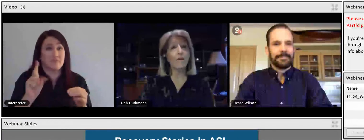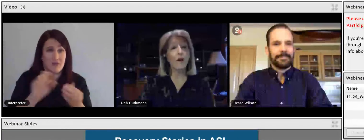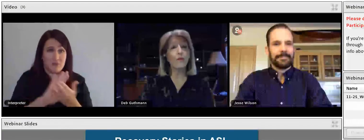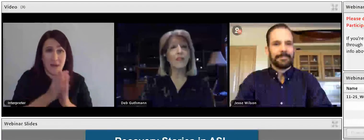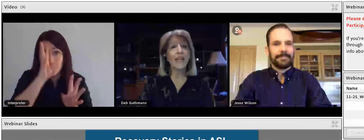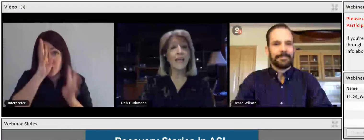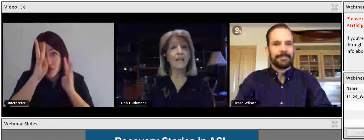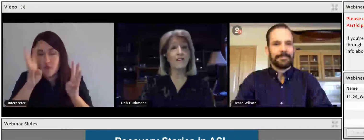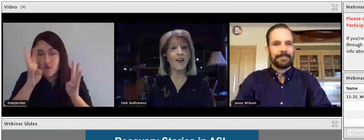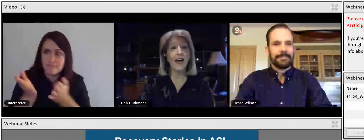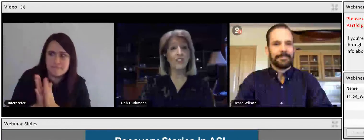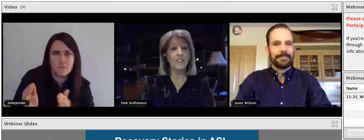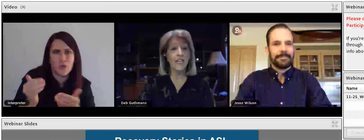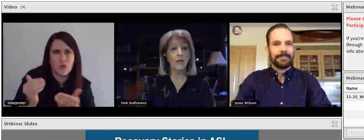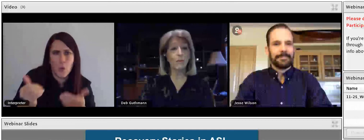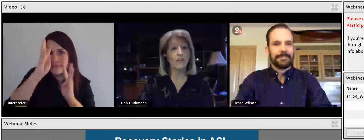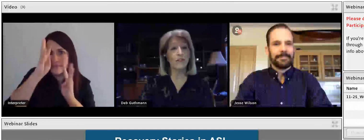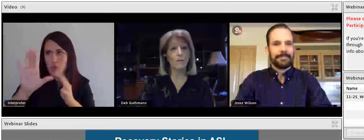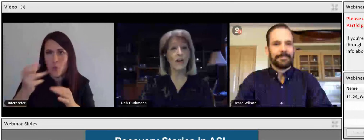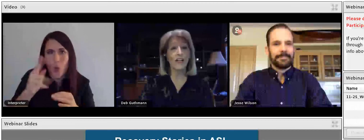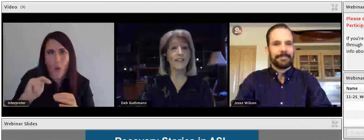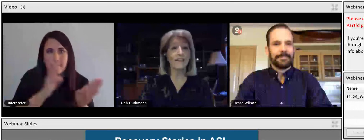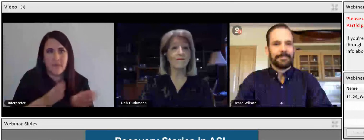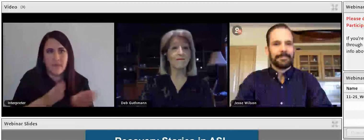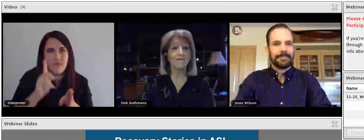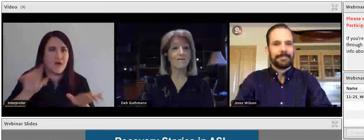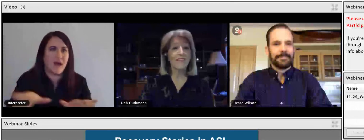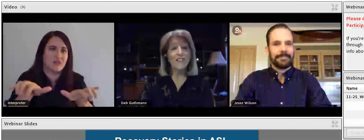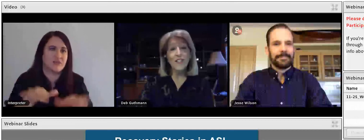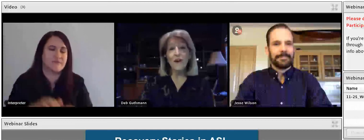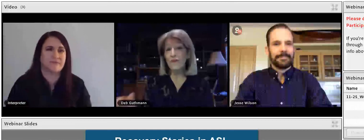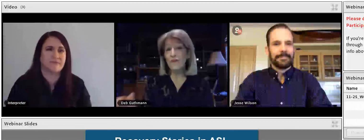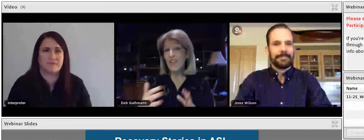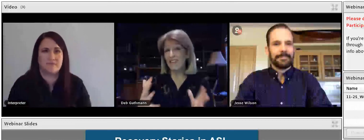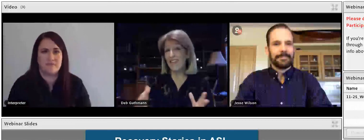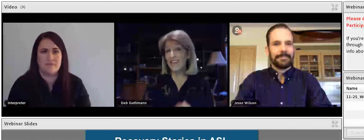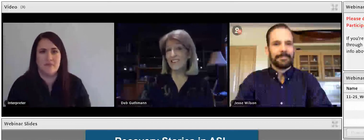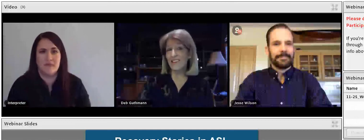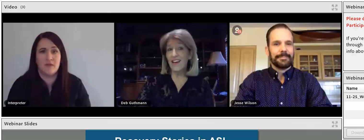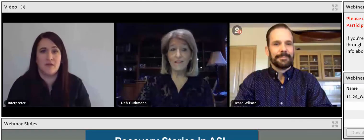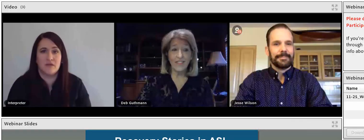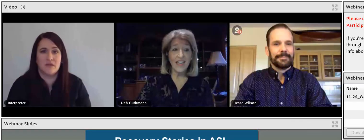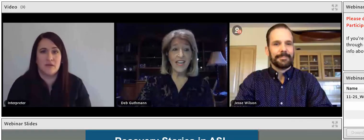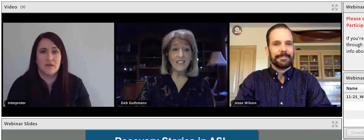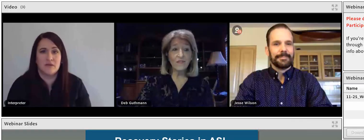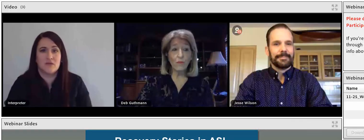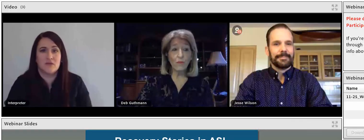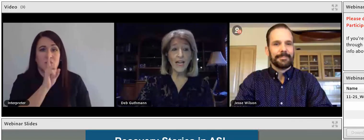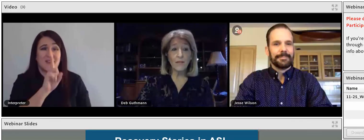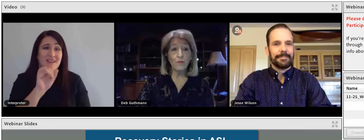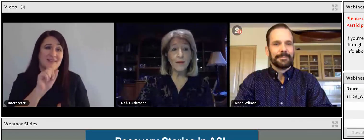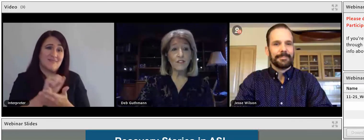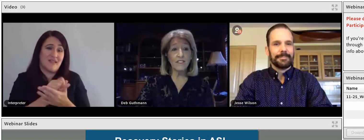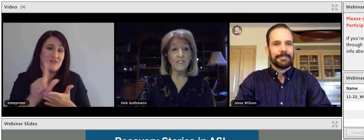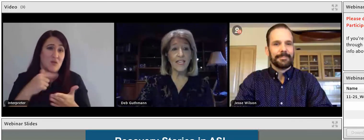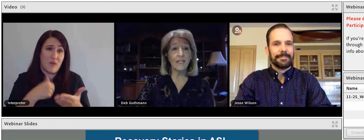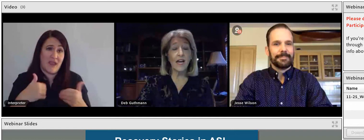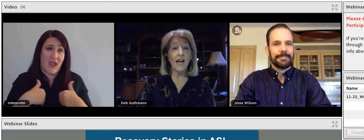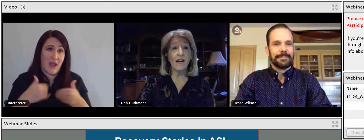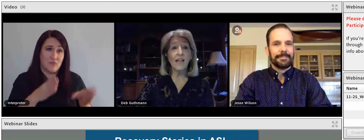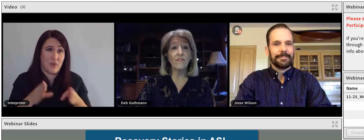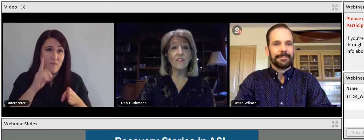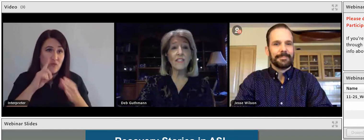up with their own plan of action to help with their sobriety. So that's the end of what we had